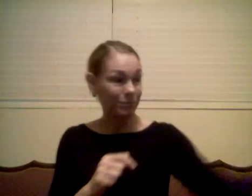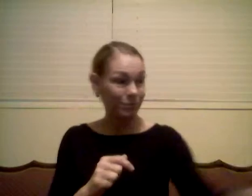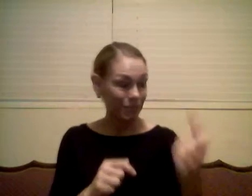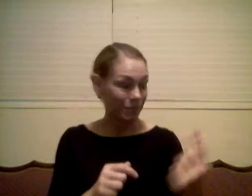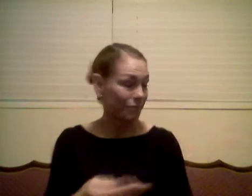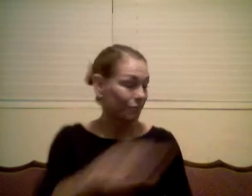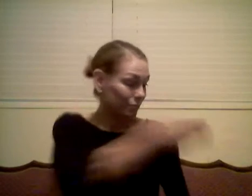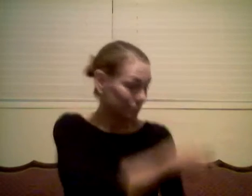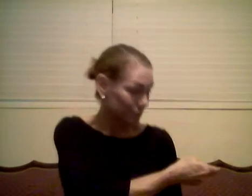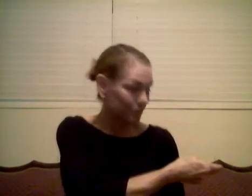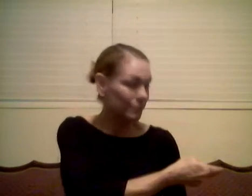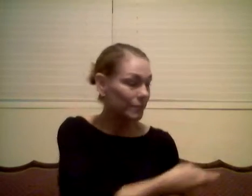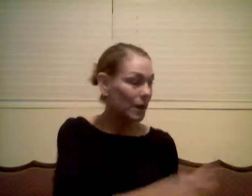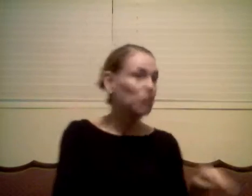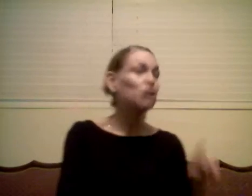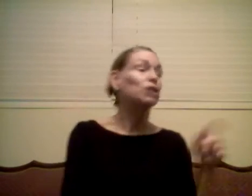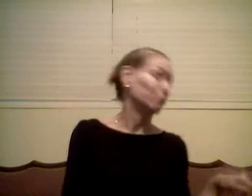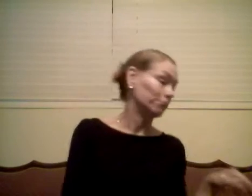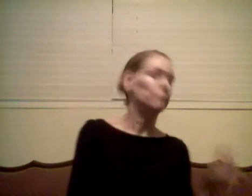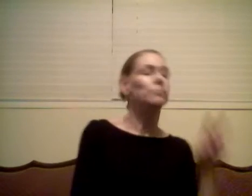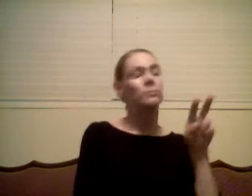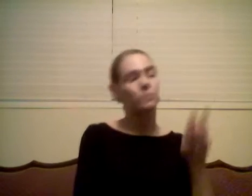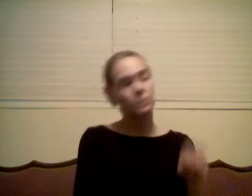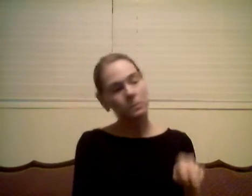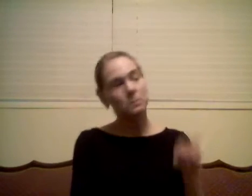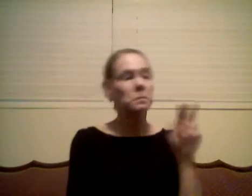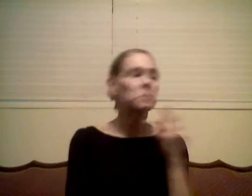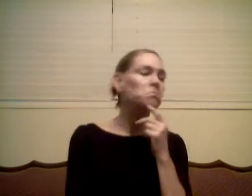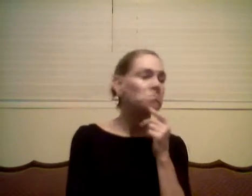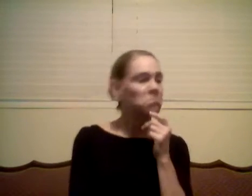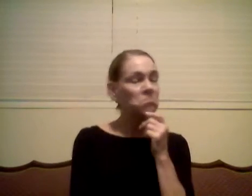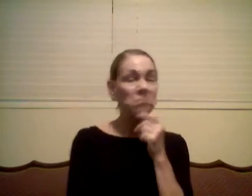say, they're all right. Really? Yeah, pretty